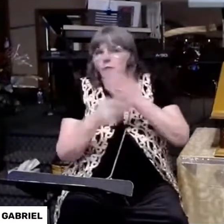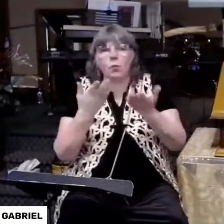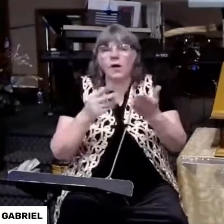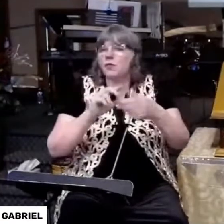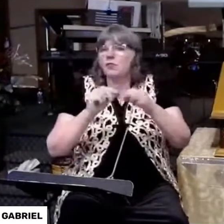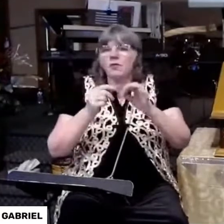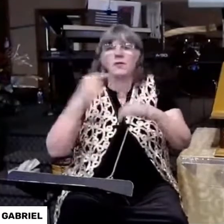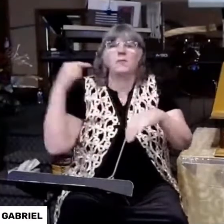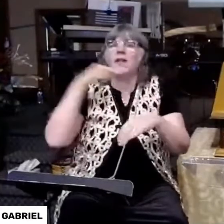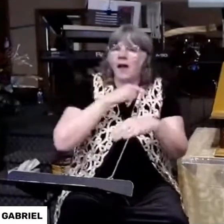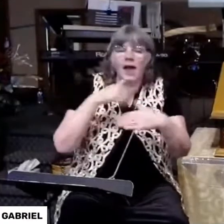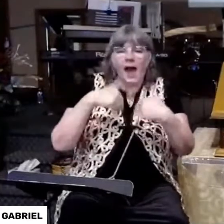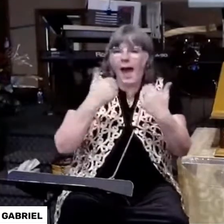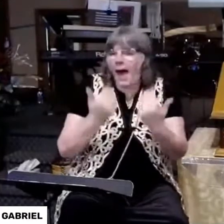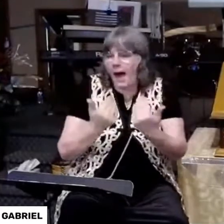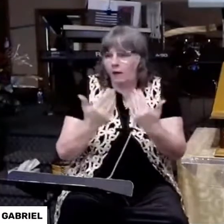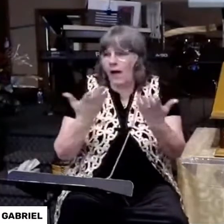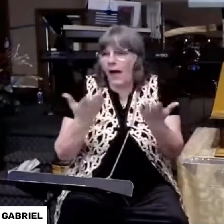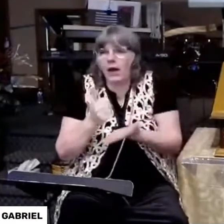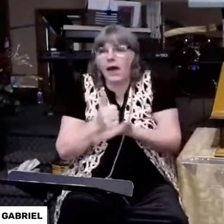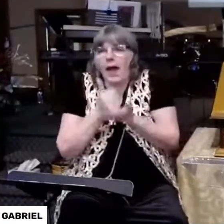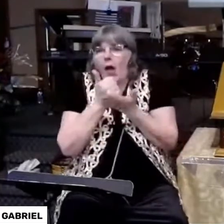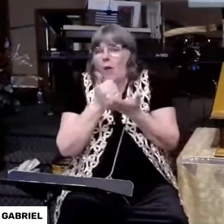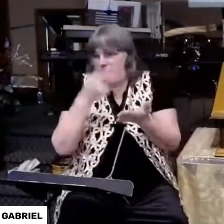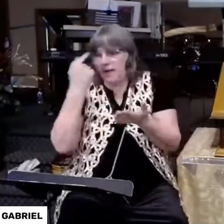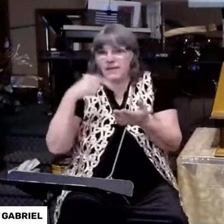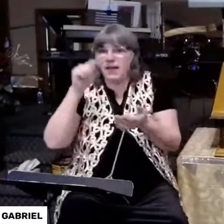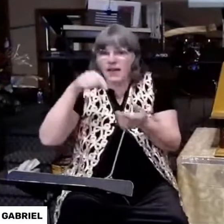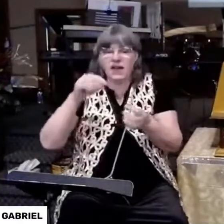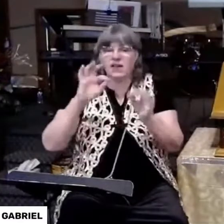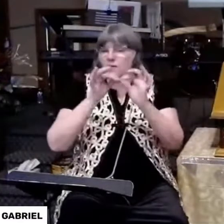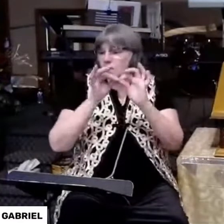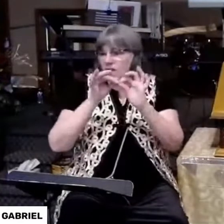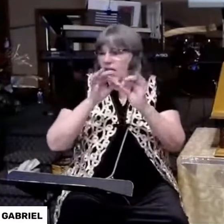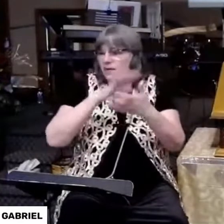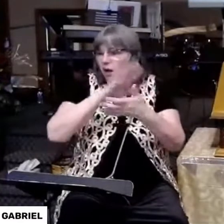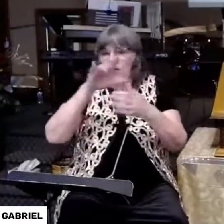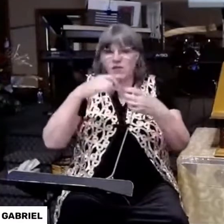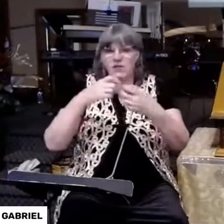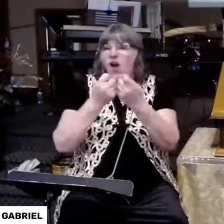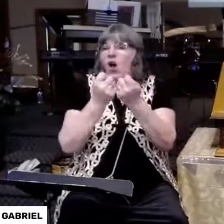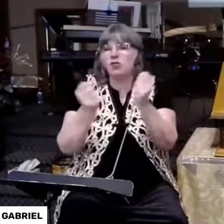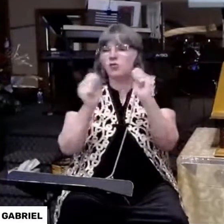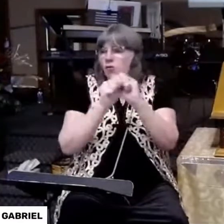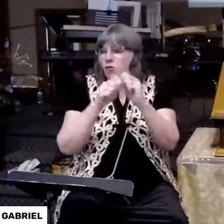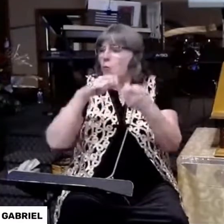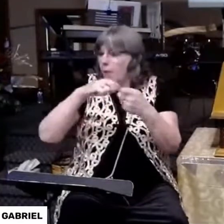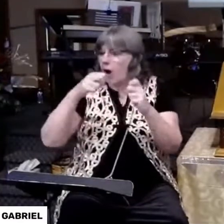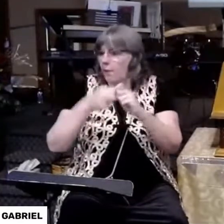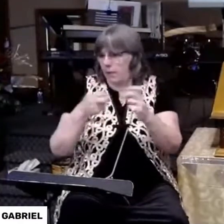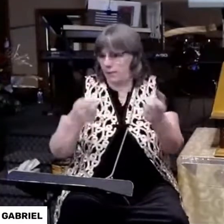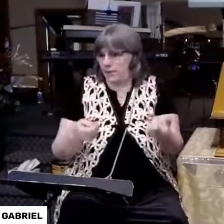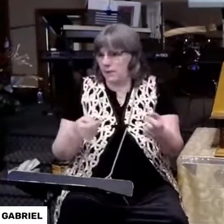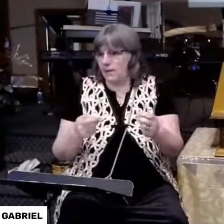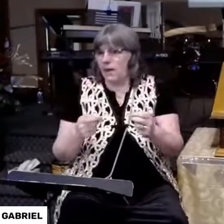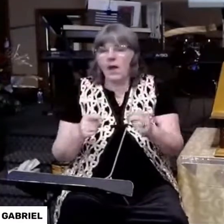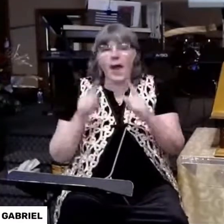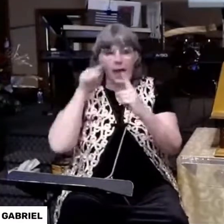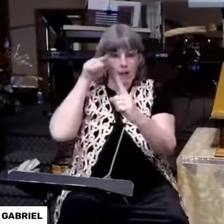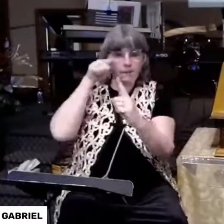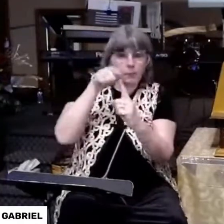But what it was, what happened is that the Torah also pointed to